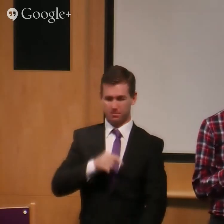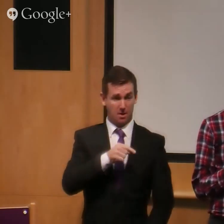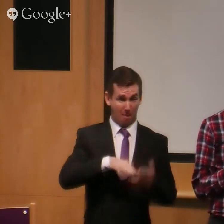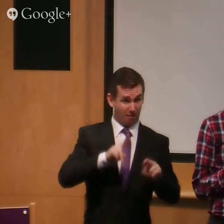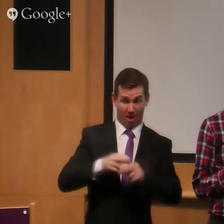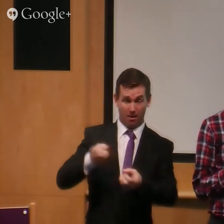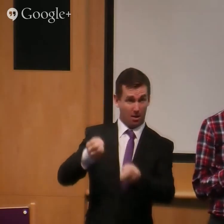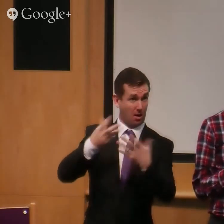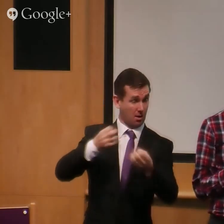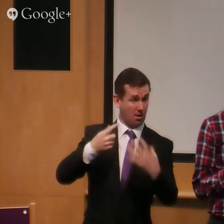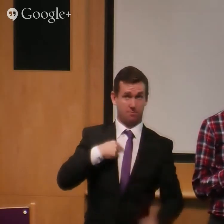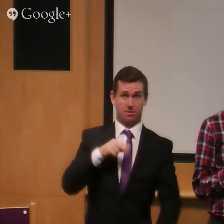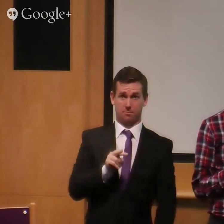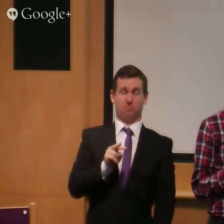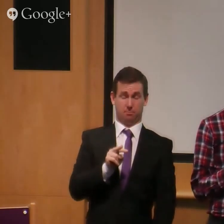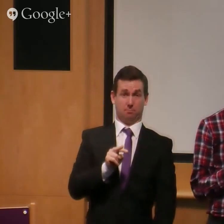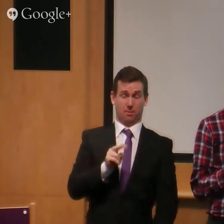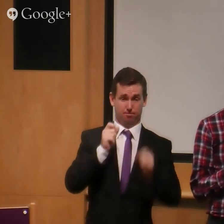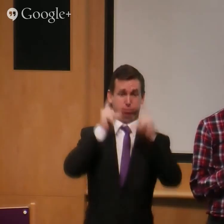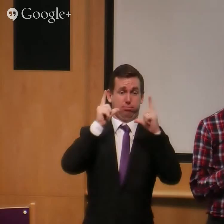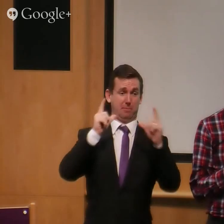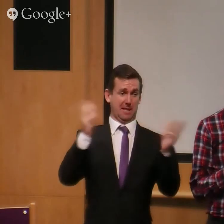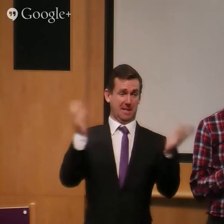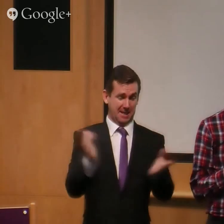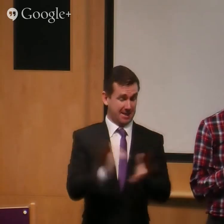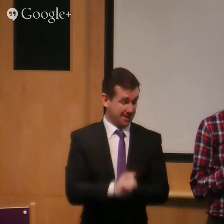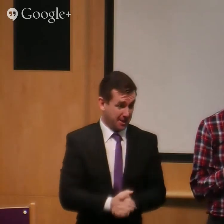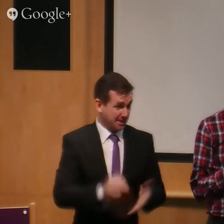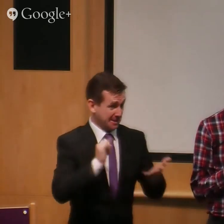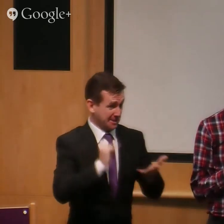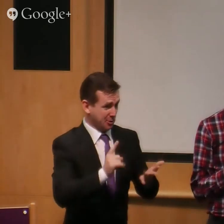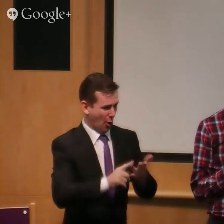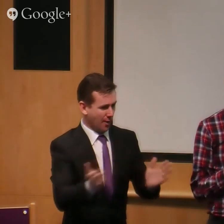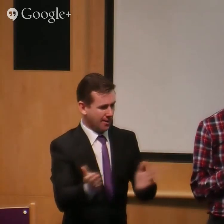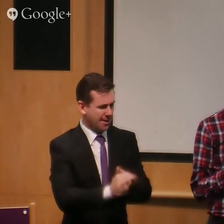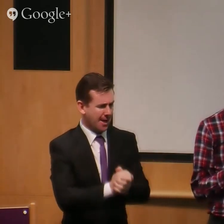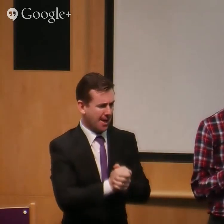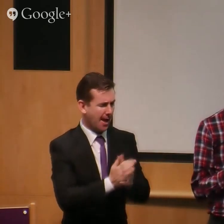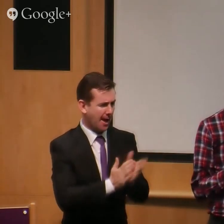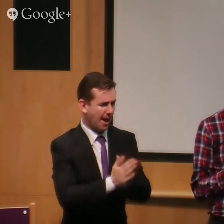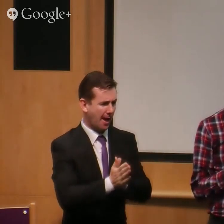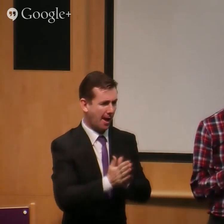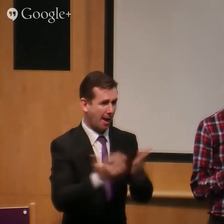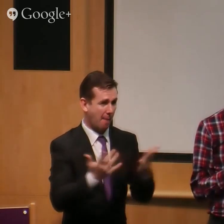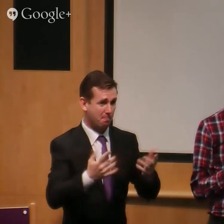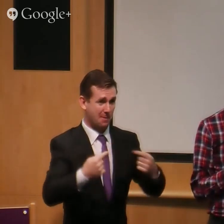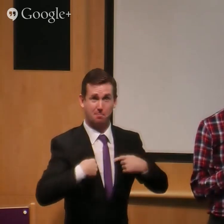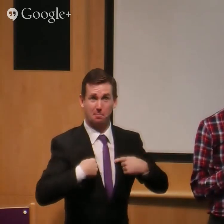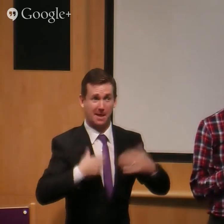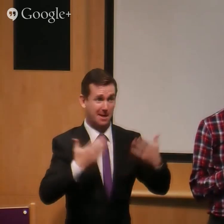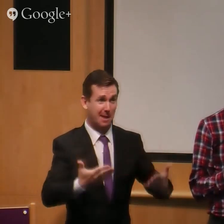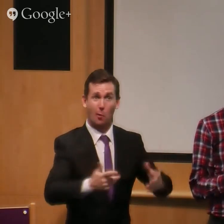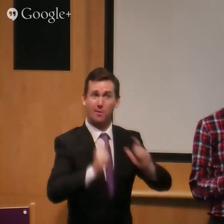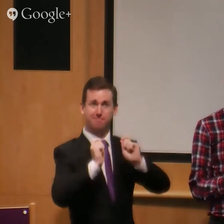and really struck me. So I think I am going to, I think, present the certificate in this